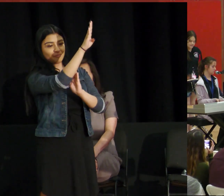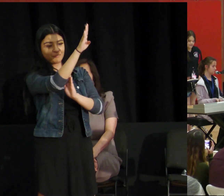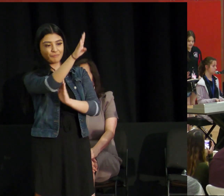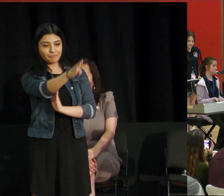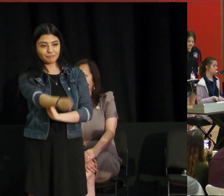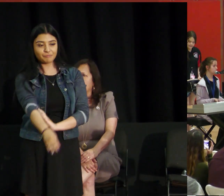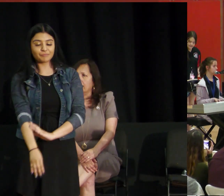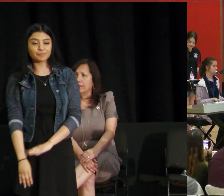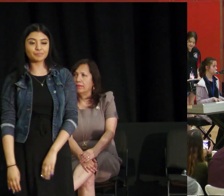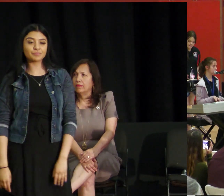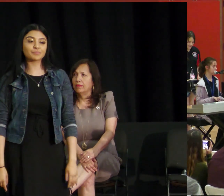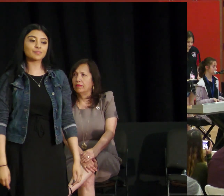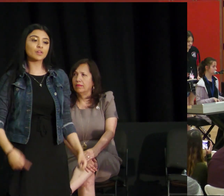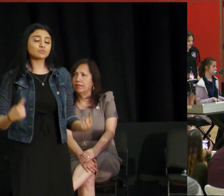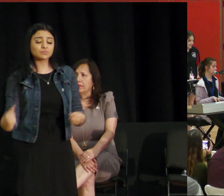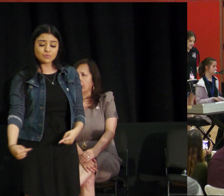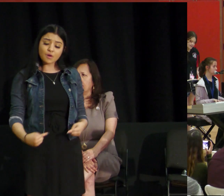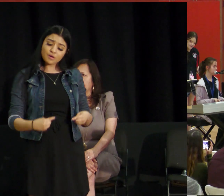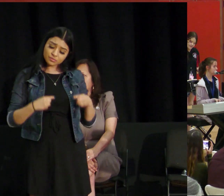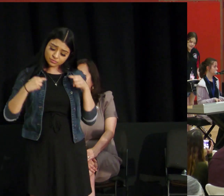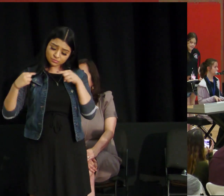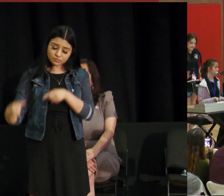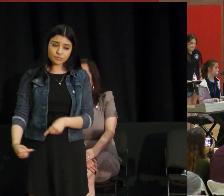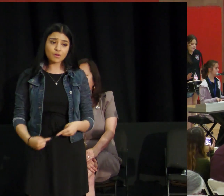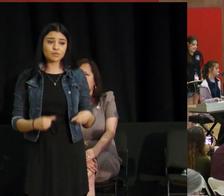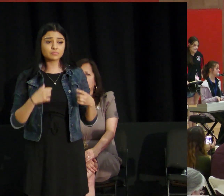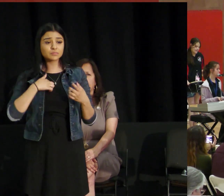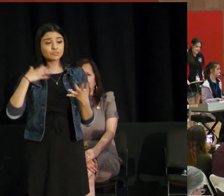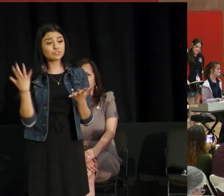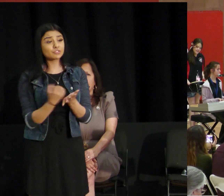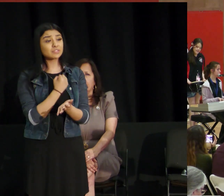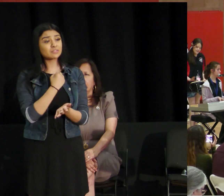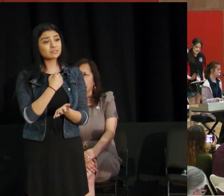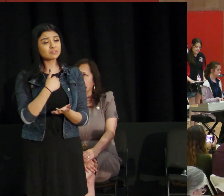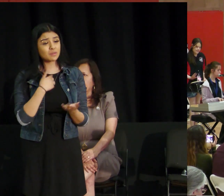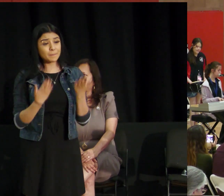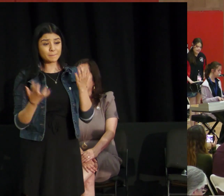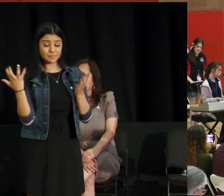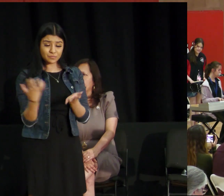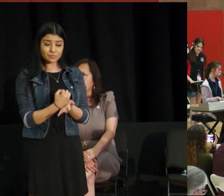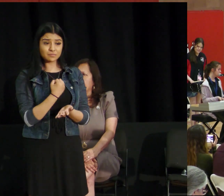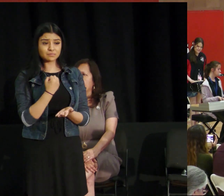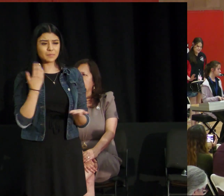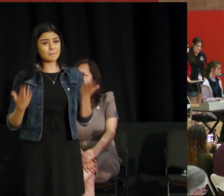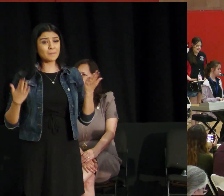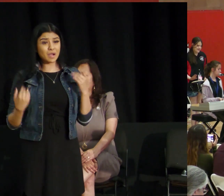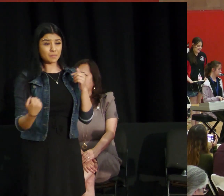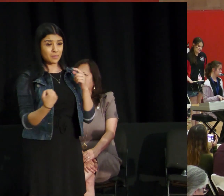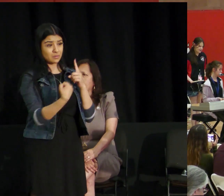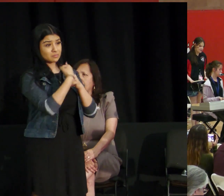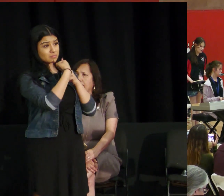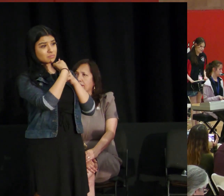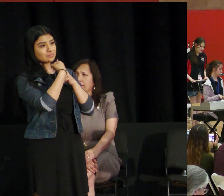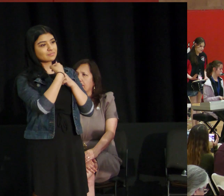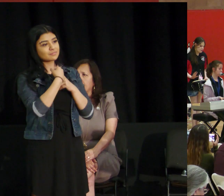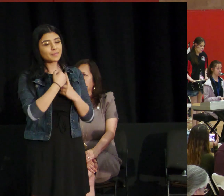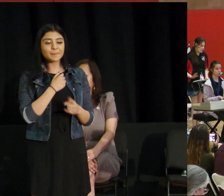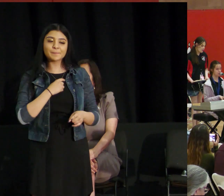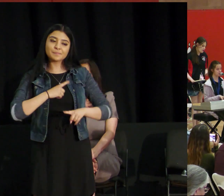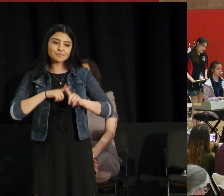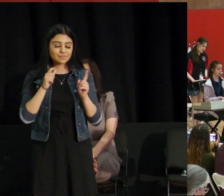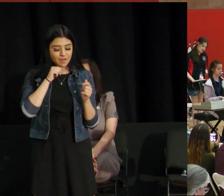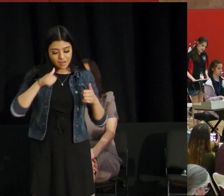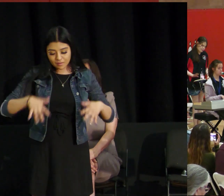Those dreams I'm facing, those dreams I'm taking, sometimes I'm